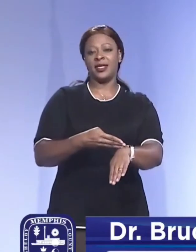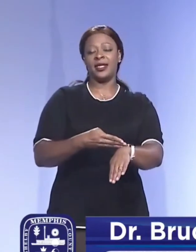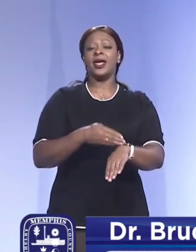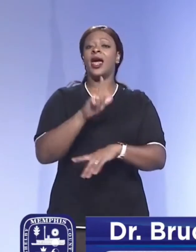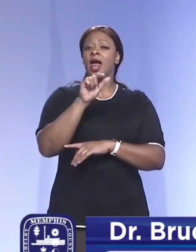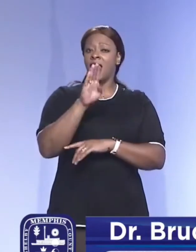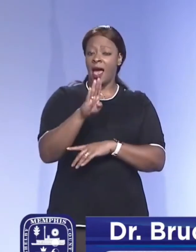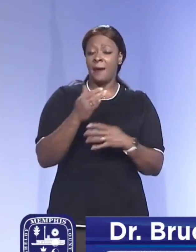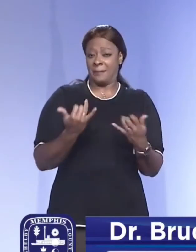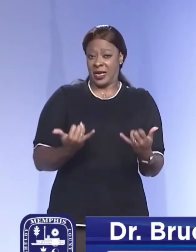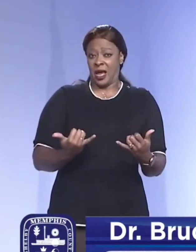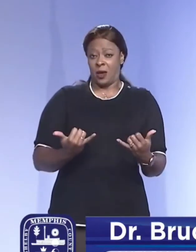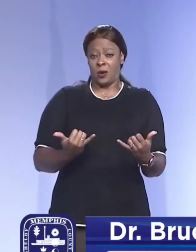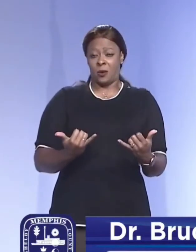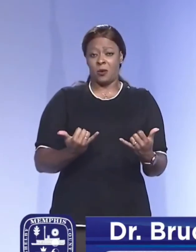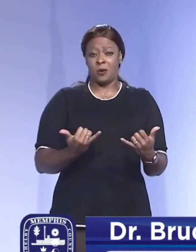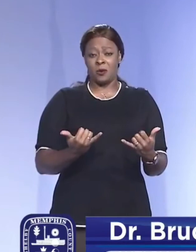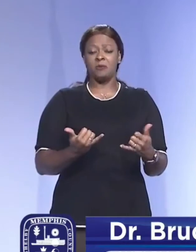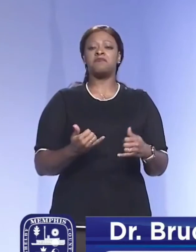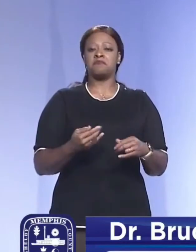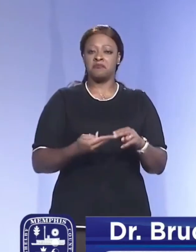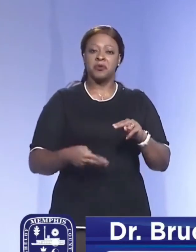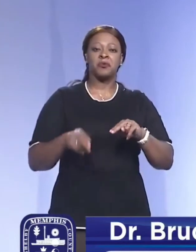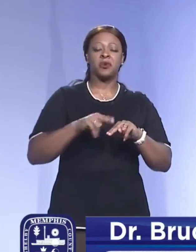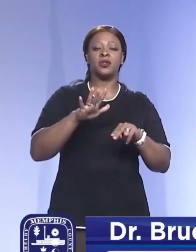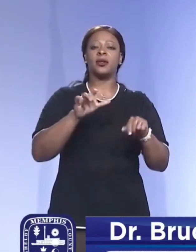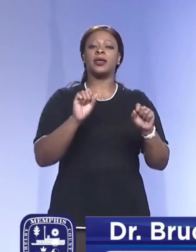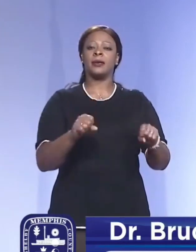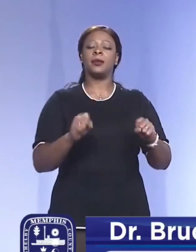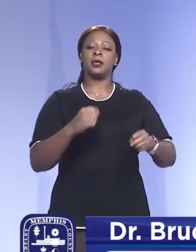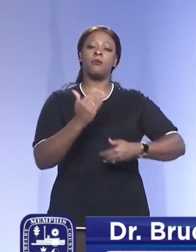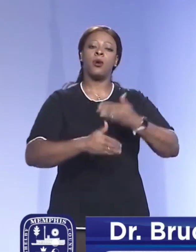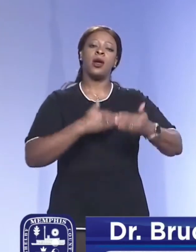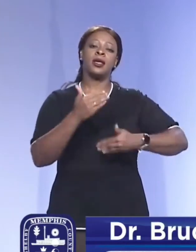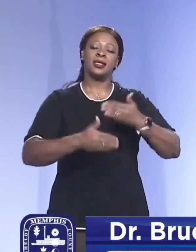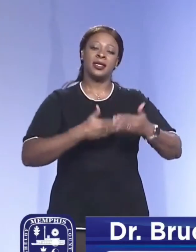Labs have increased their capability.